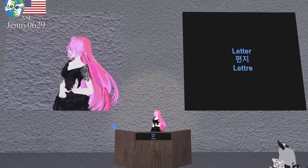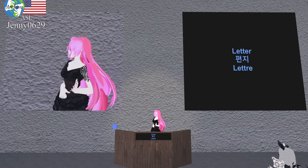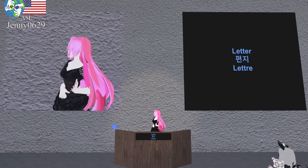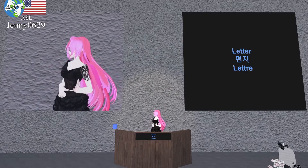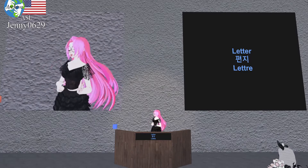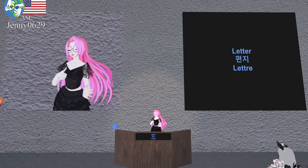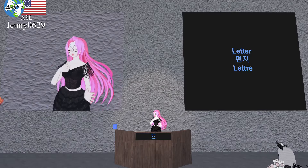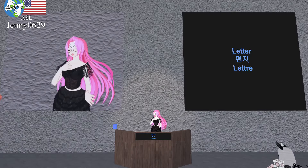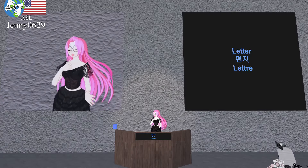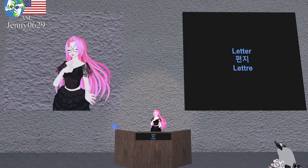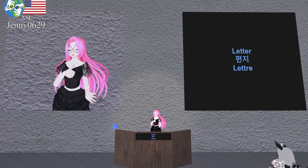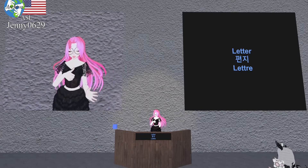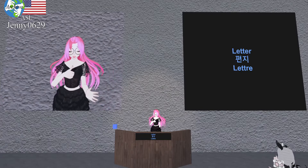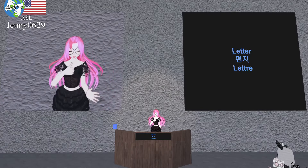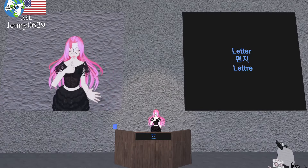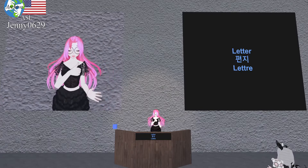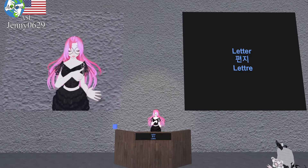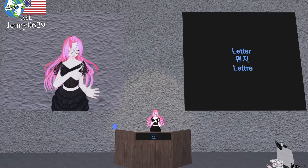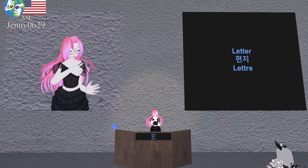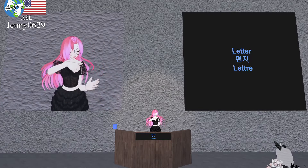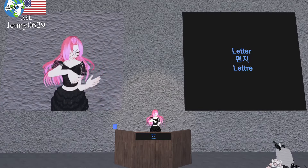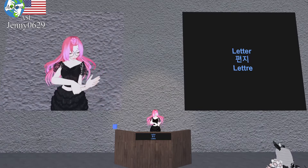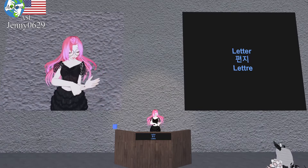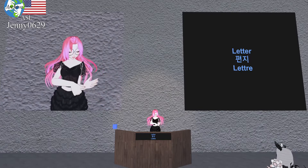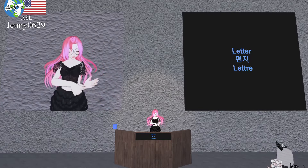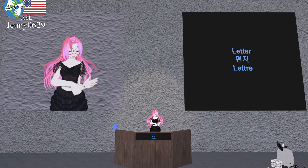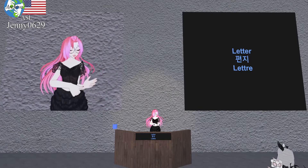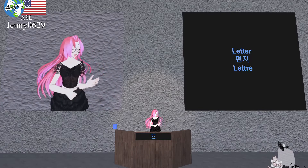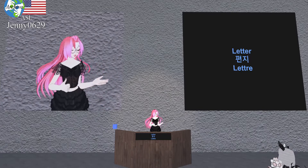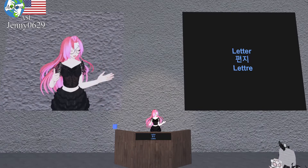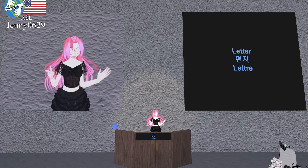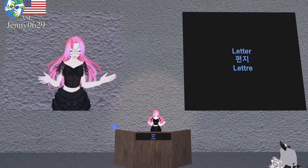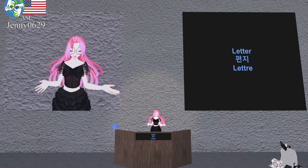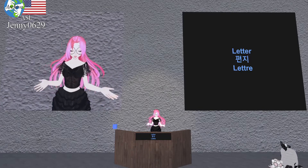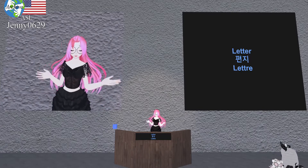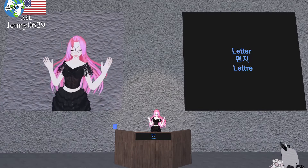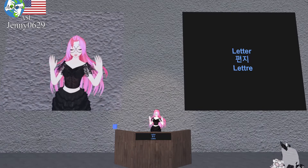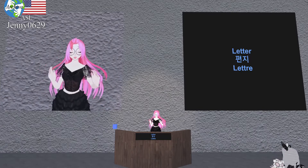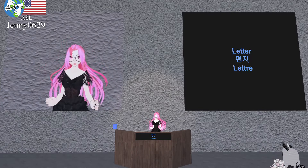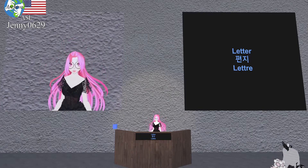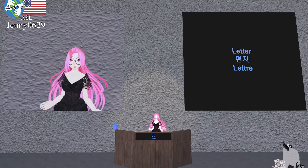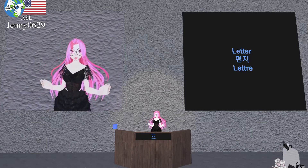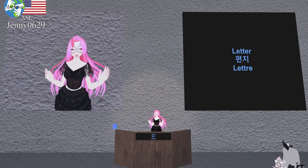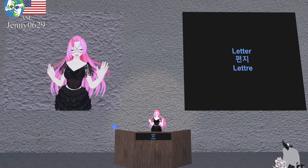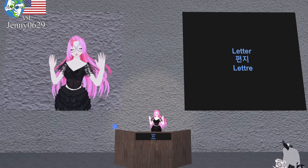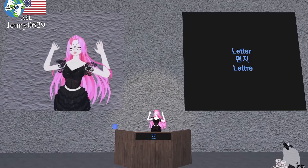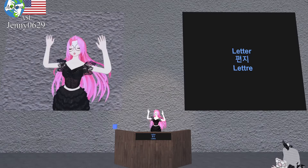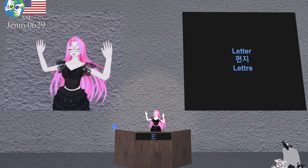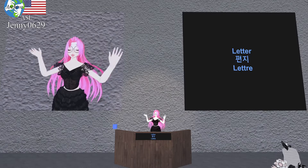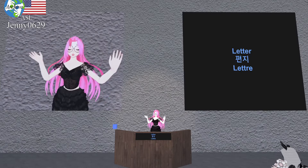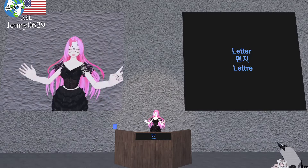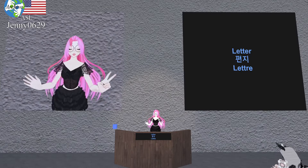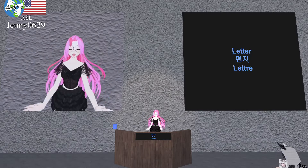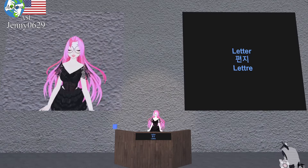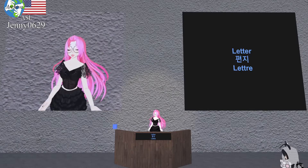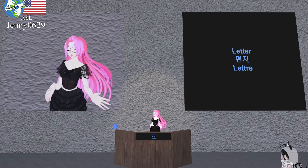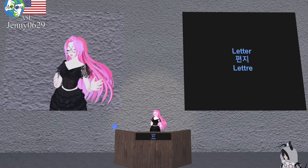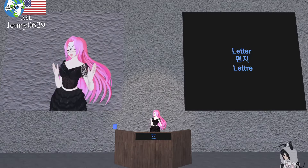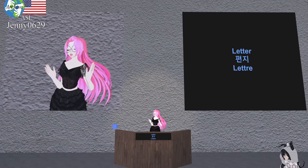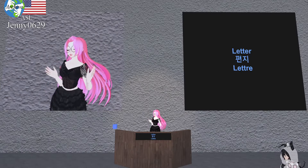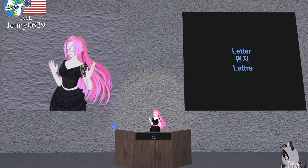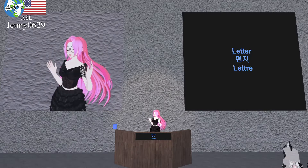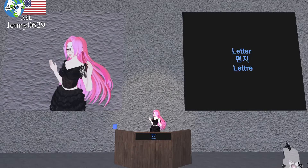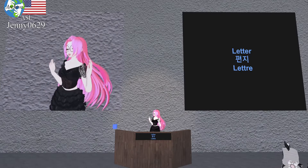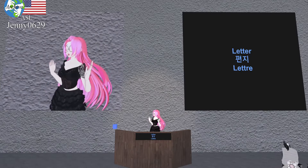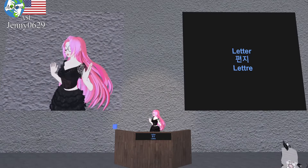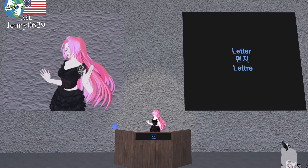my day. But yeah, you're going to lick that stamp and stick it on there. Due to Corona, please do not actually lick your thumb.